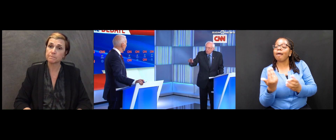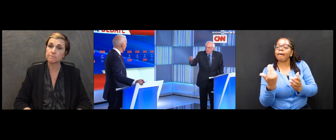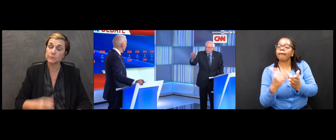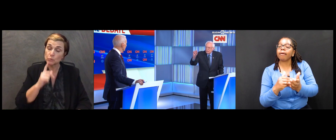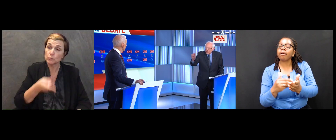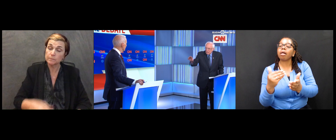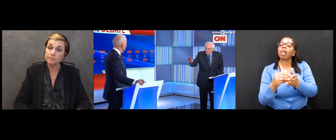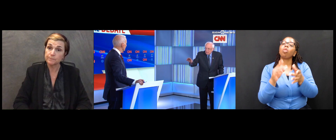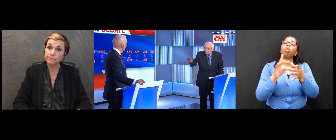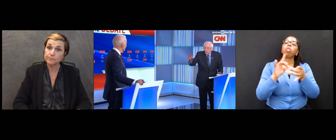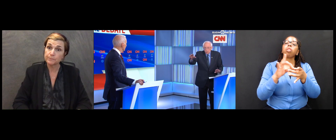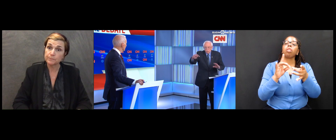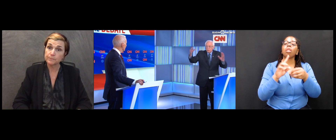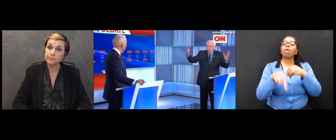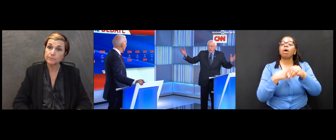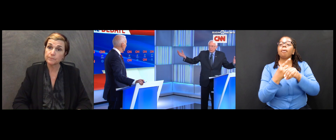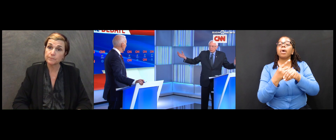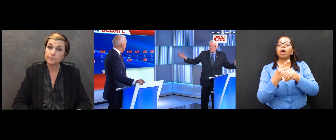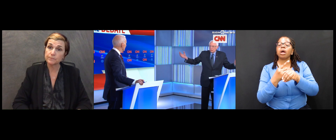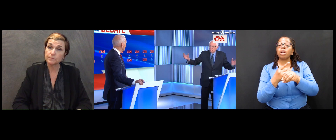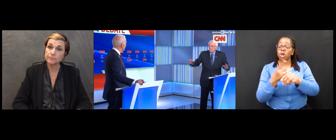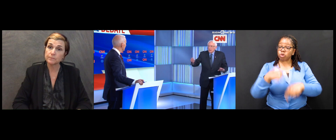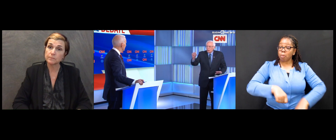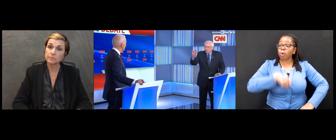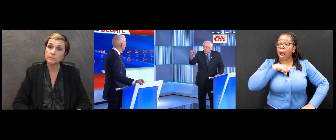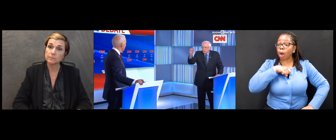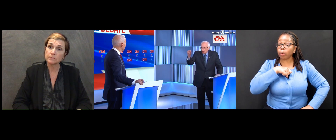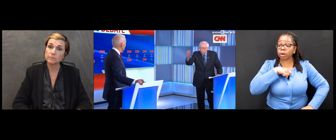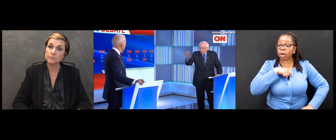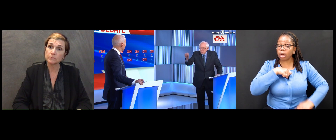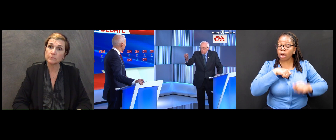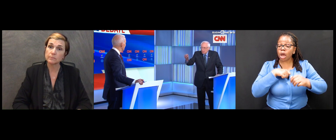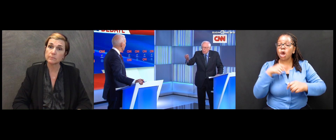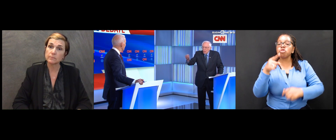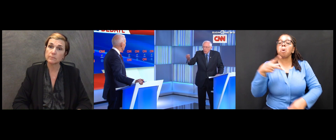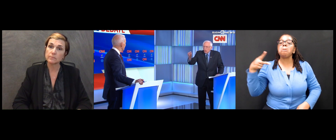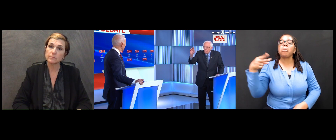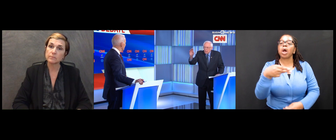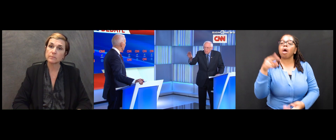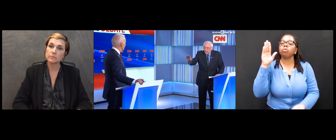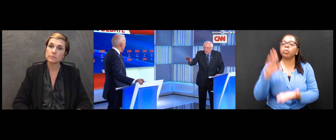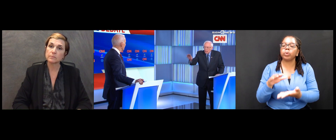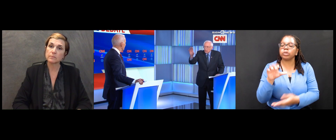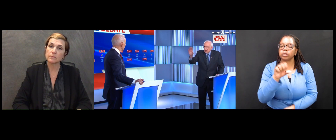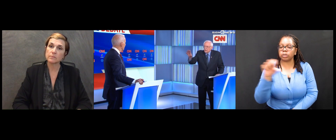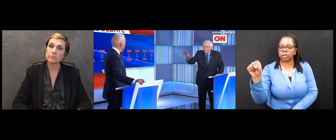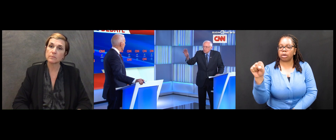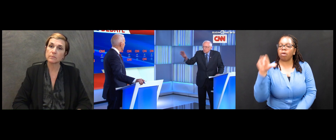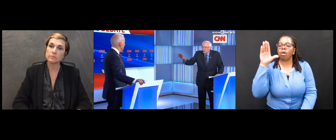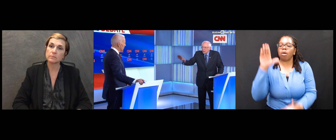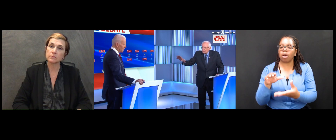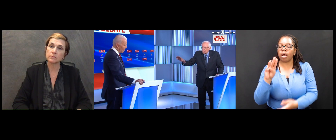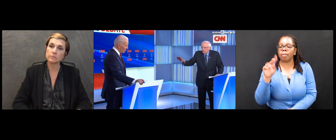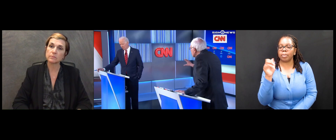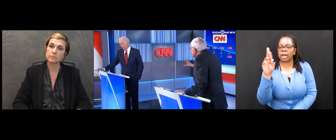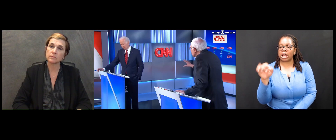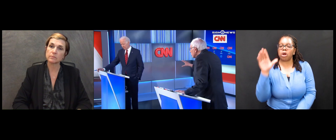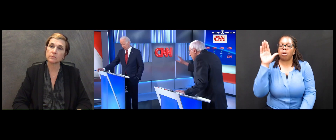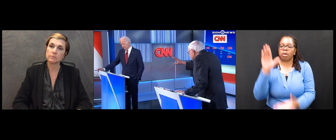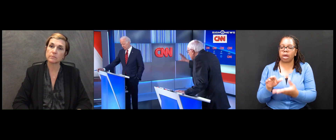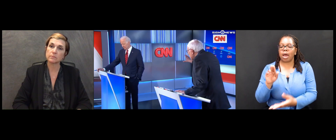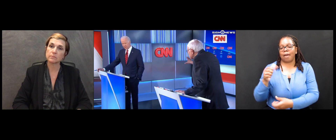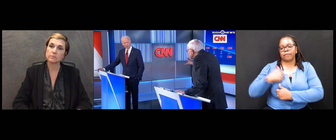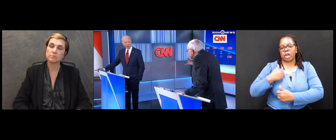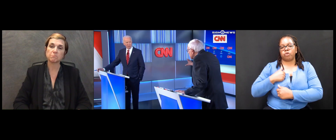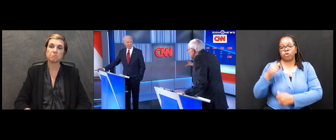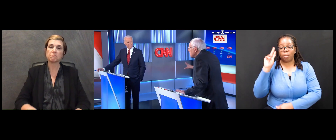talking about the necessity with pride about cutting Social Security, cutting Medicare, cutting veterans programs. No. You